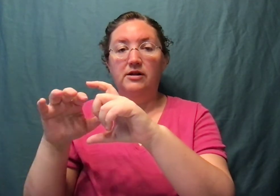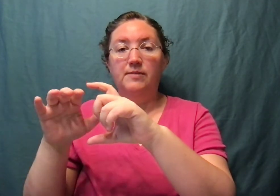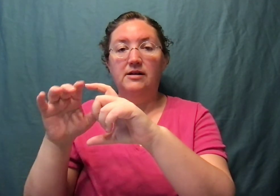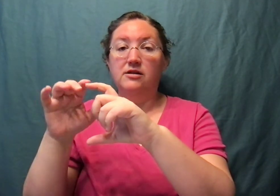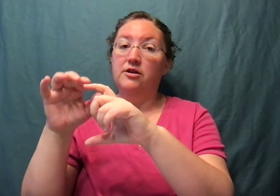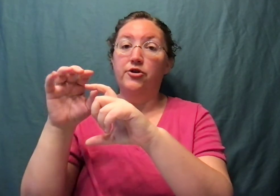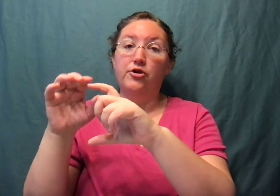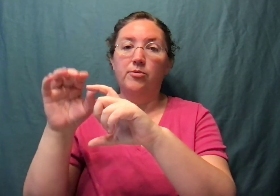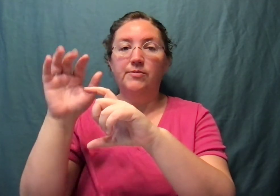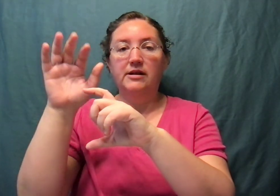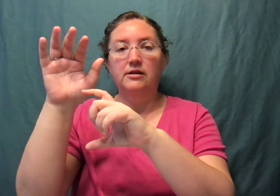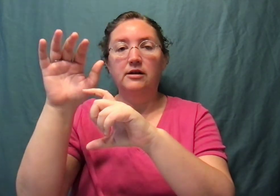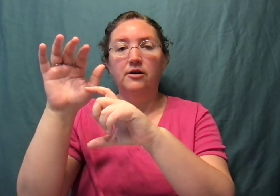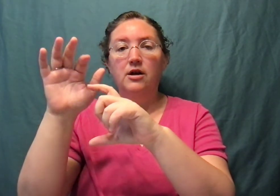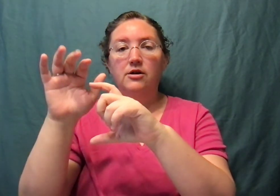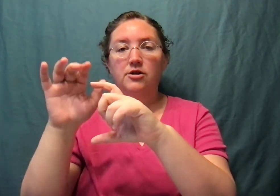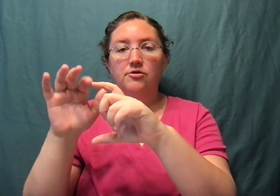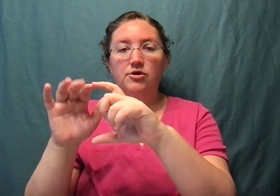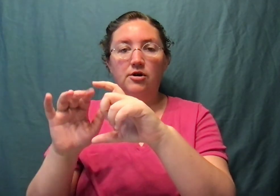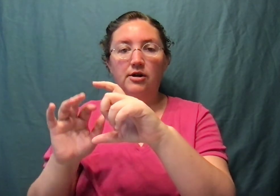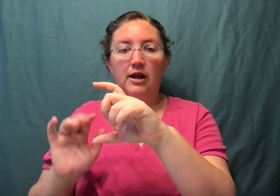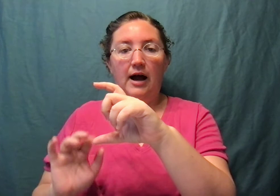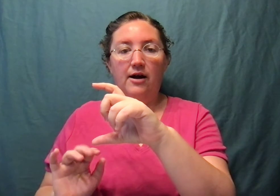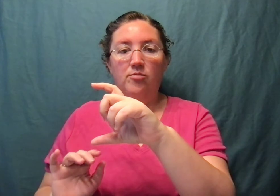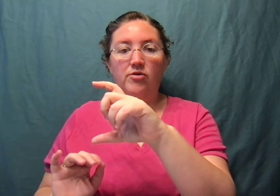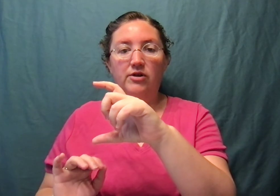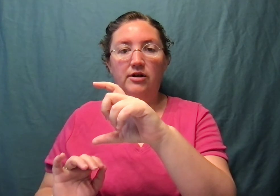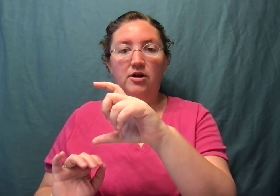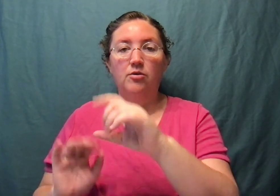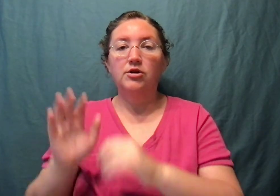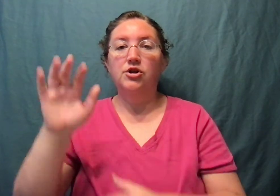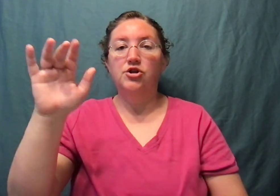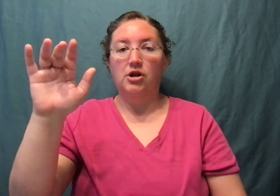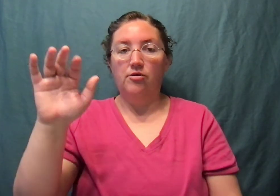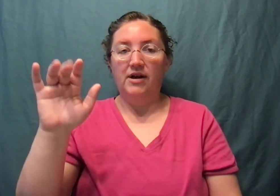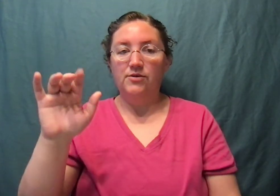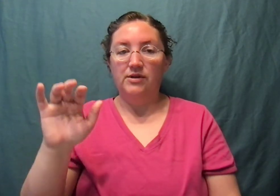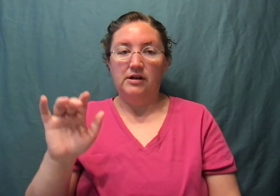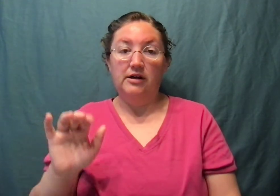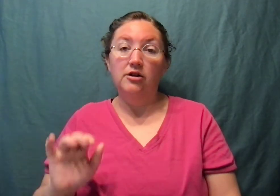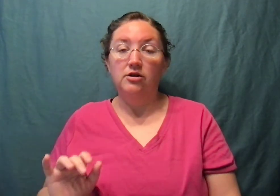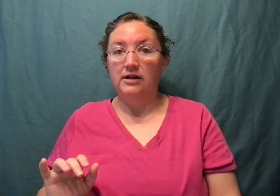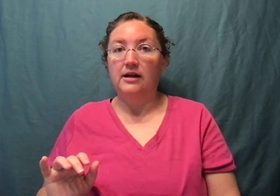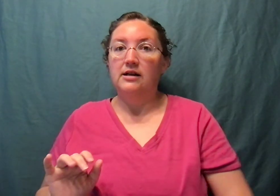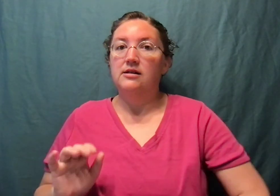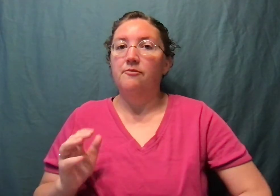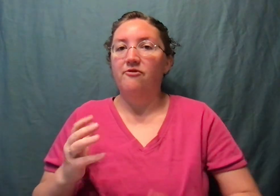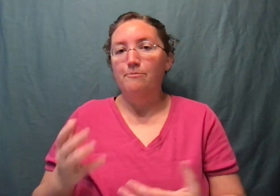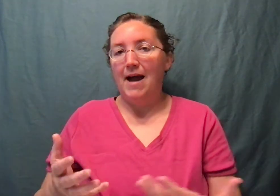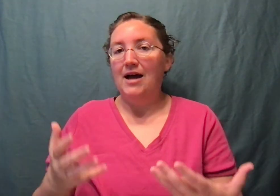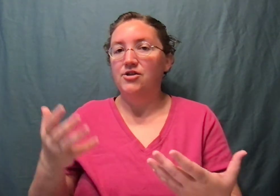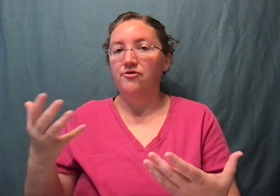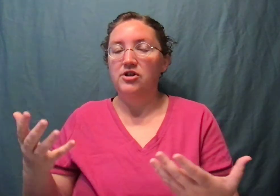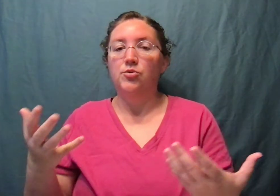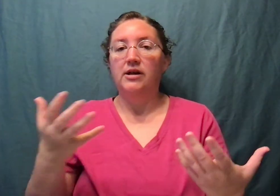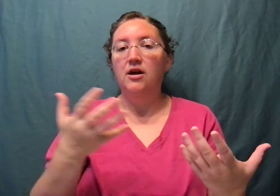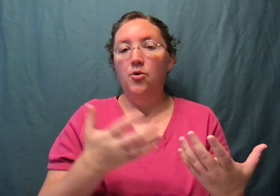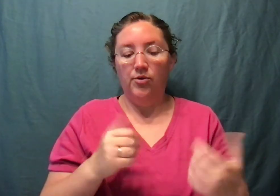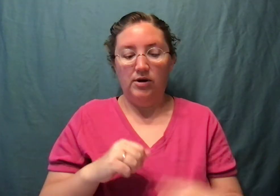space is here, your number space is here. So you'd start a little higher and move a little lower to show that's what it looks like. It needs to match visually with what you're